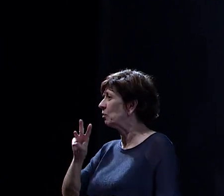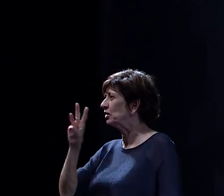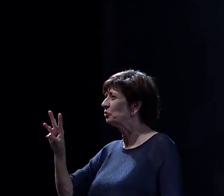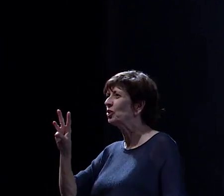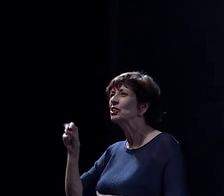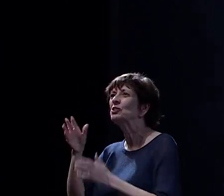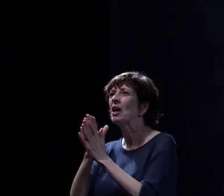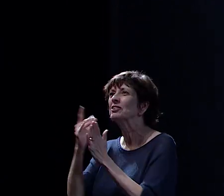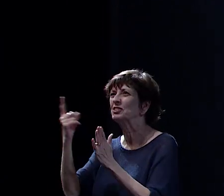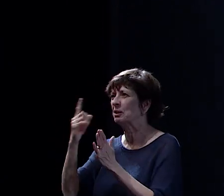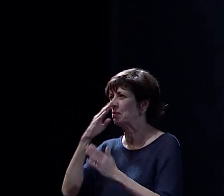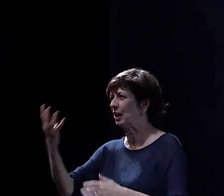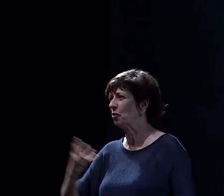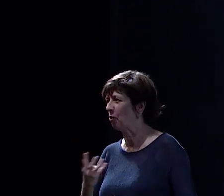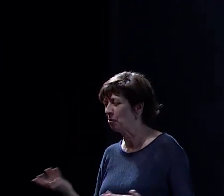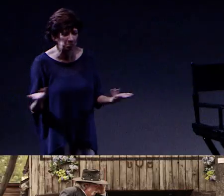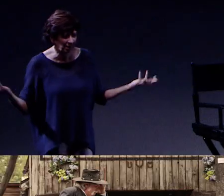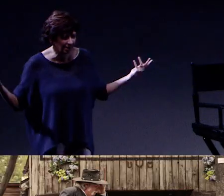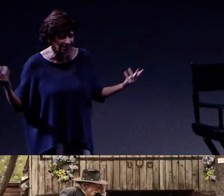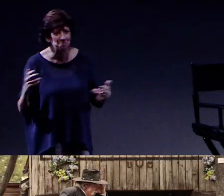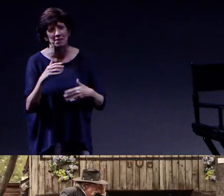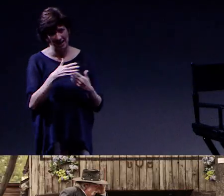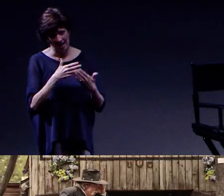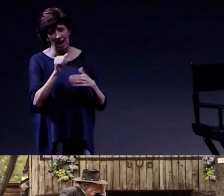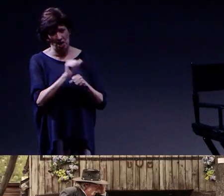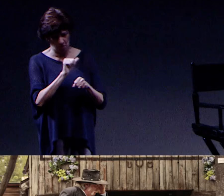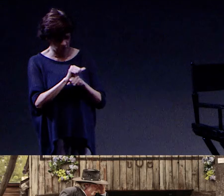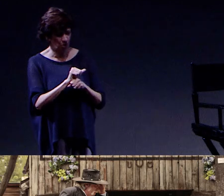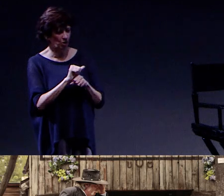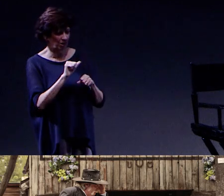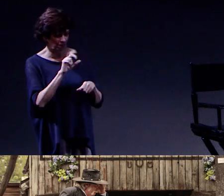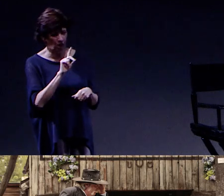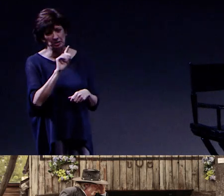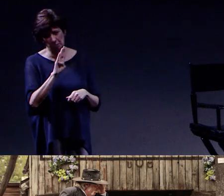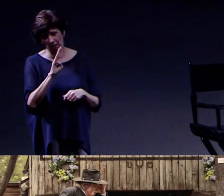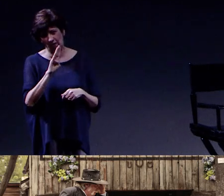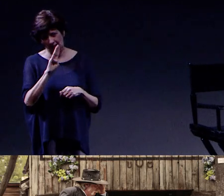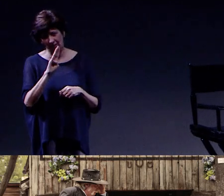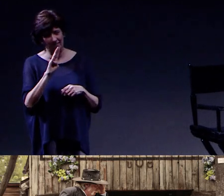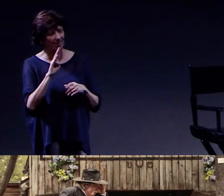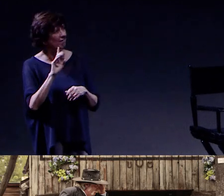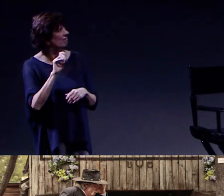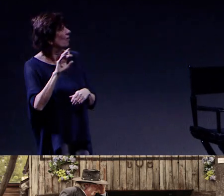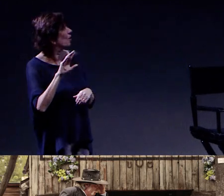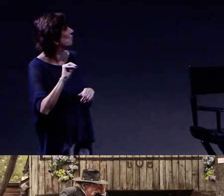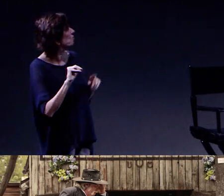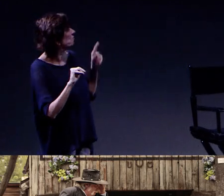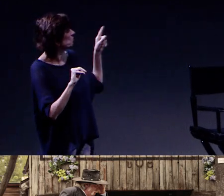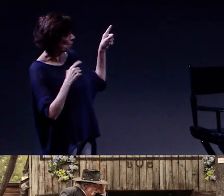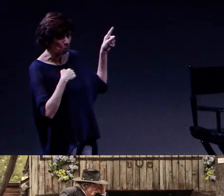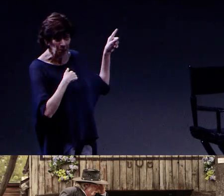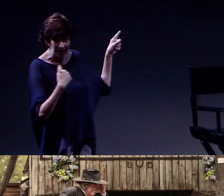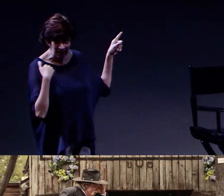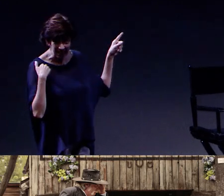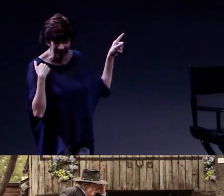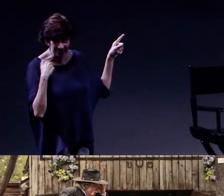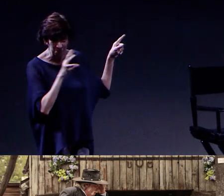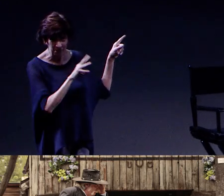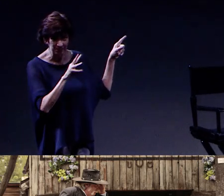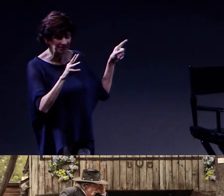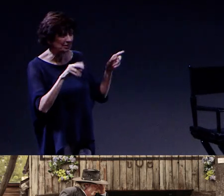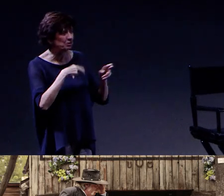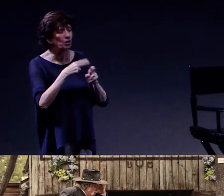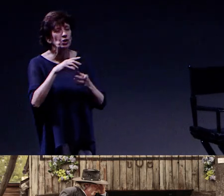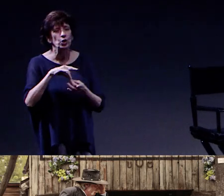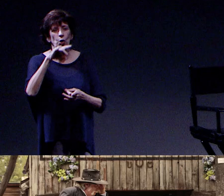So here I am. Yes, I work at Knott's Berry Farm during the day, as you can see. We had our own version of Westworld right here. It was called Ghost